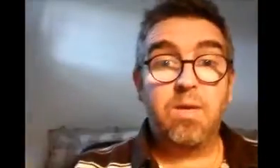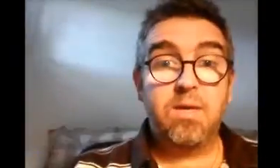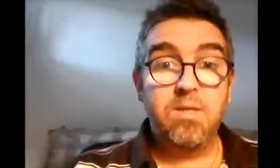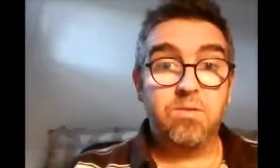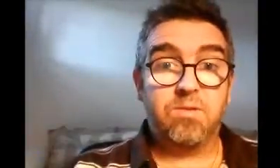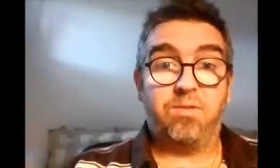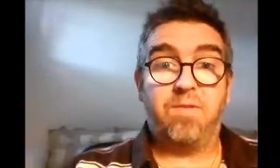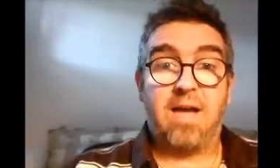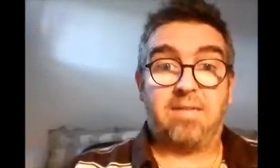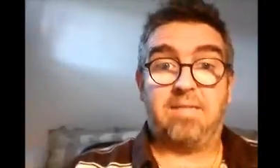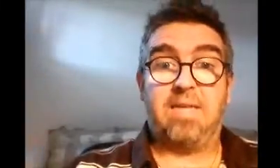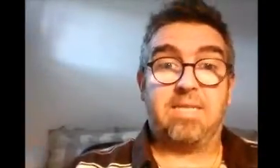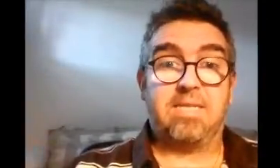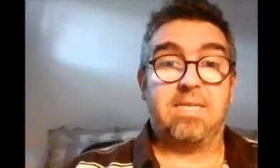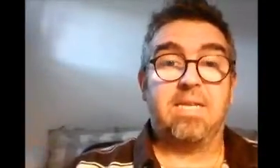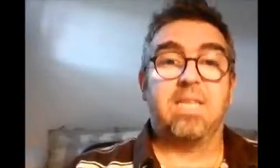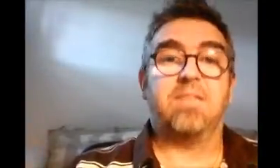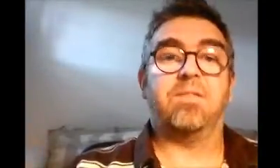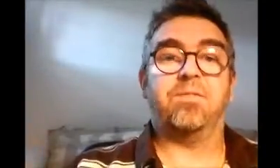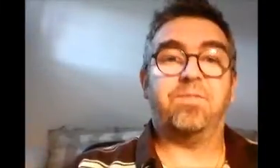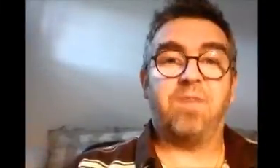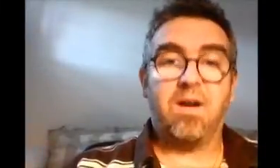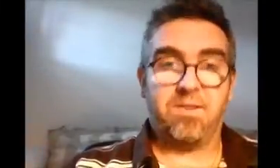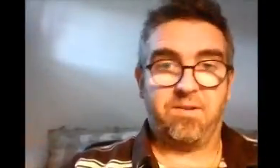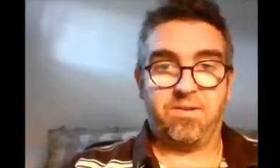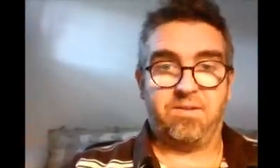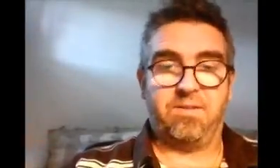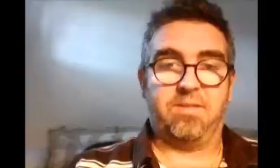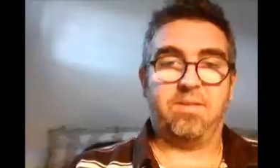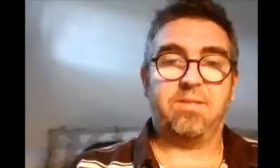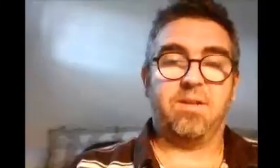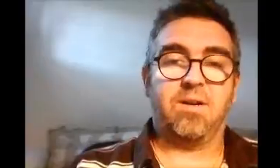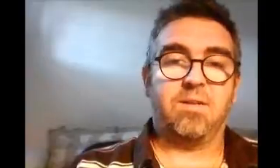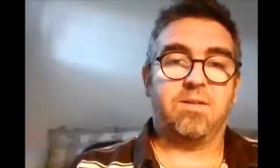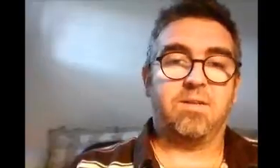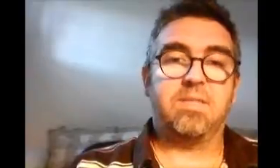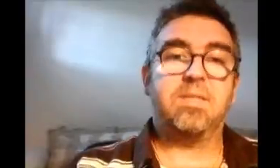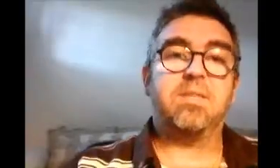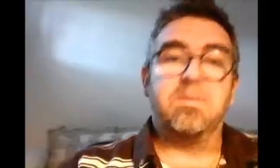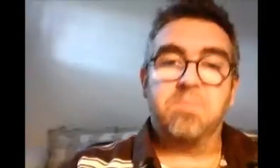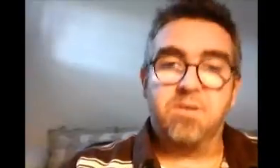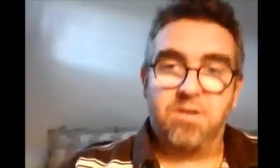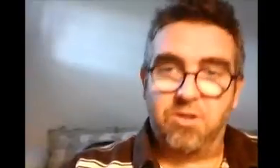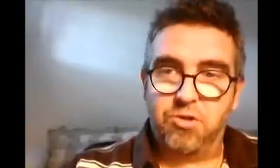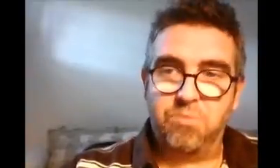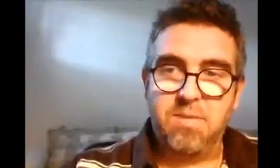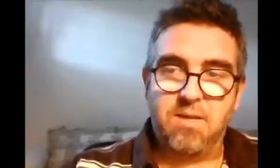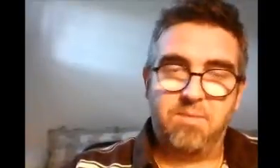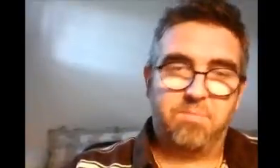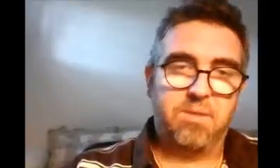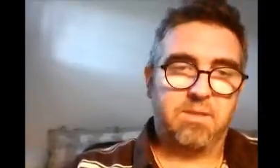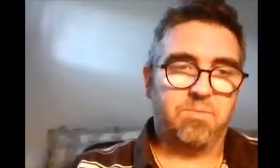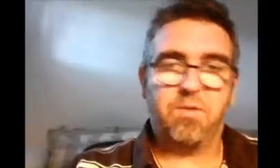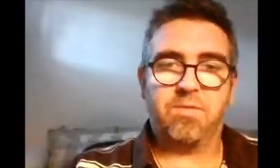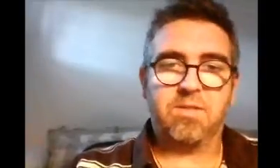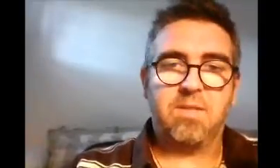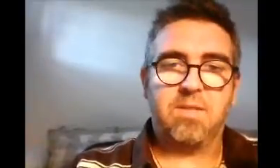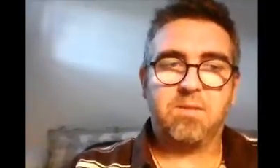can use the fact that the farther is a star, the dimmer it should be. In principle, if you have the same